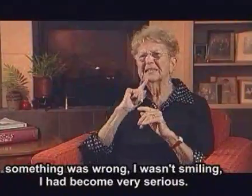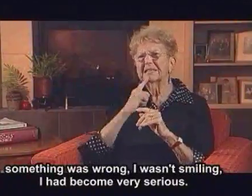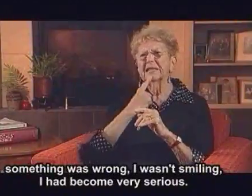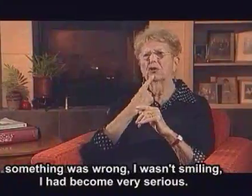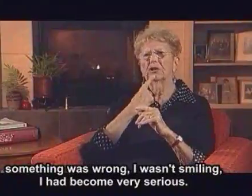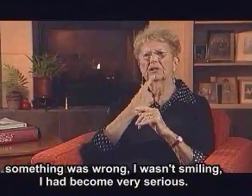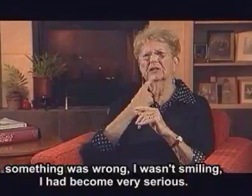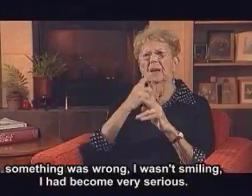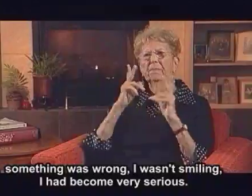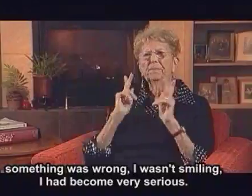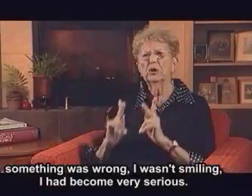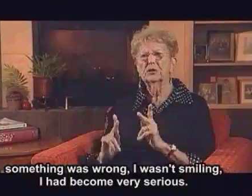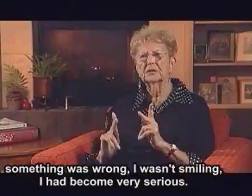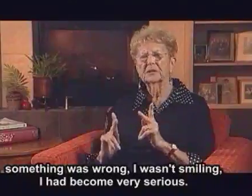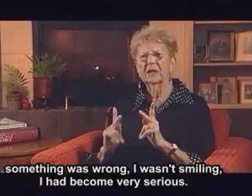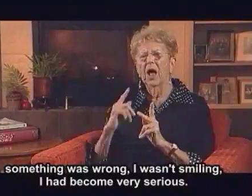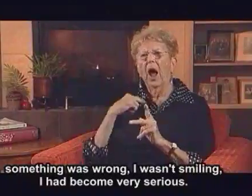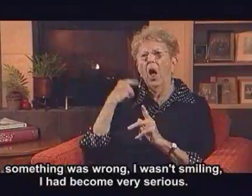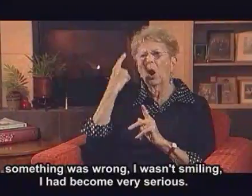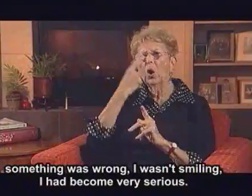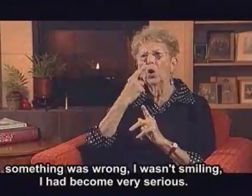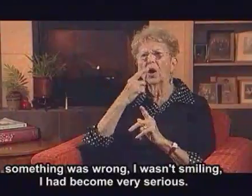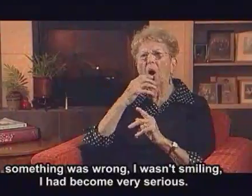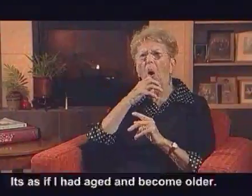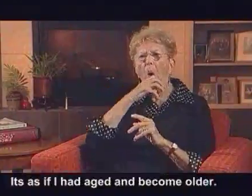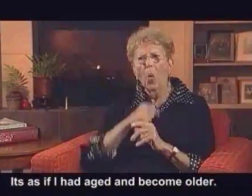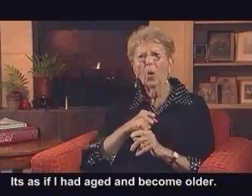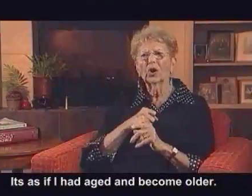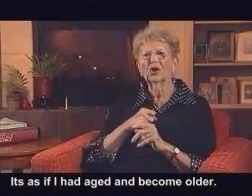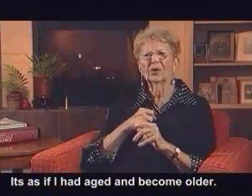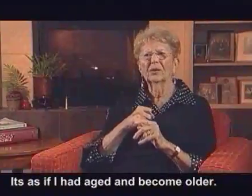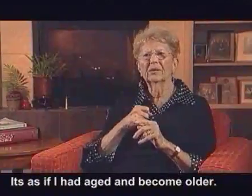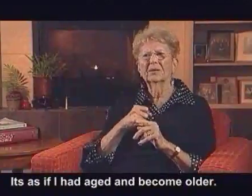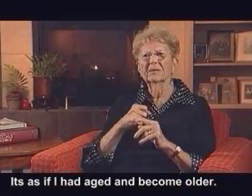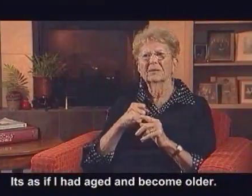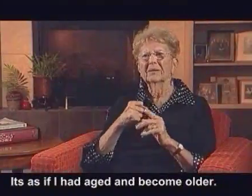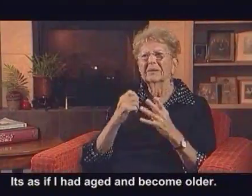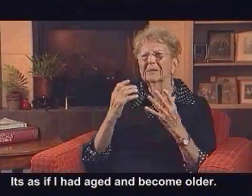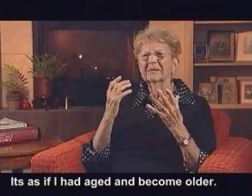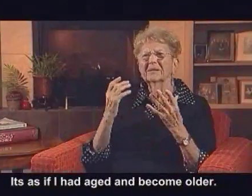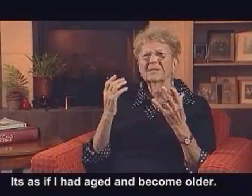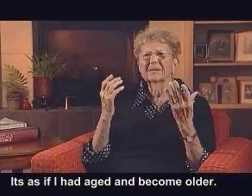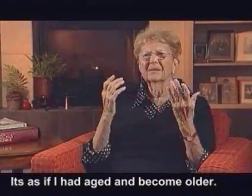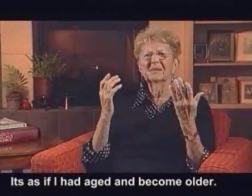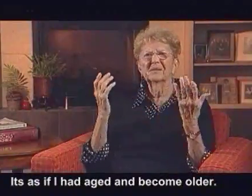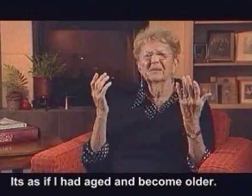smiling. I'd become very serious. It's as if I'd aged and become older.